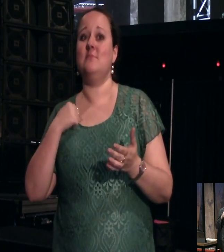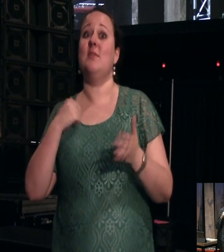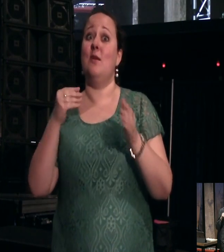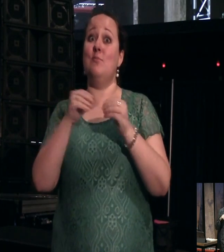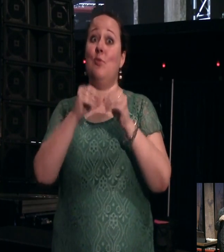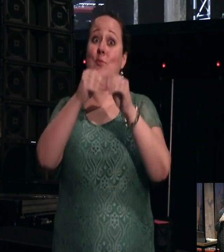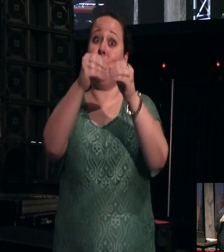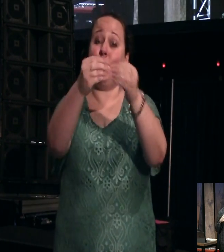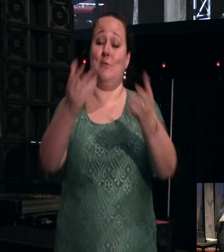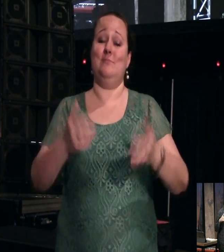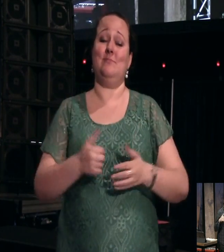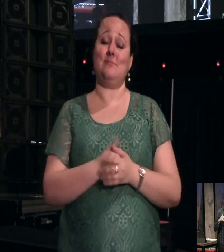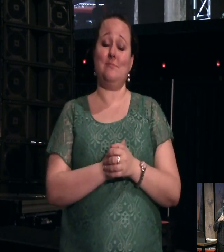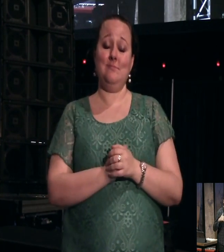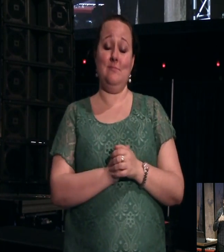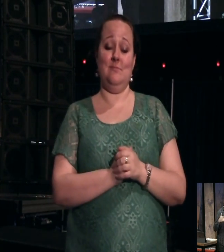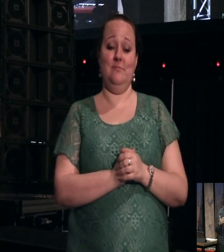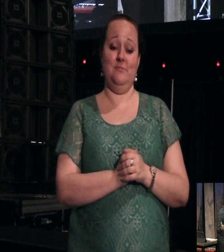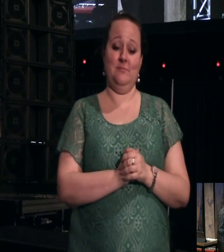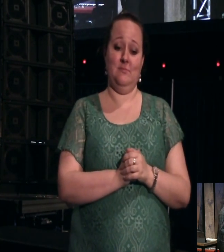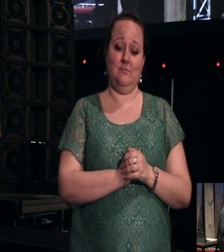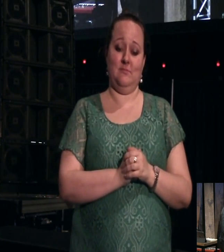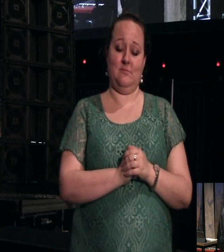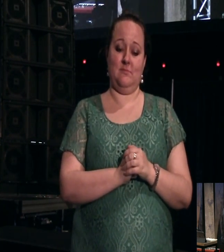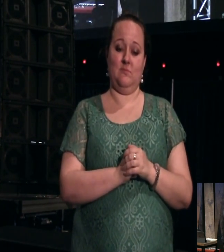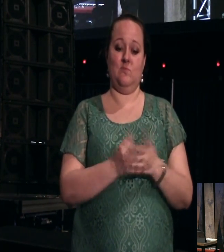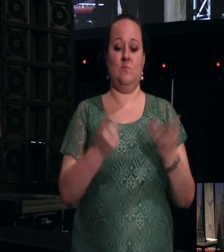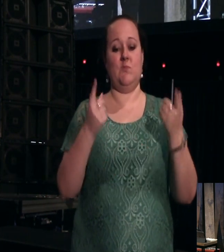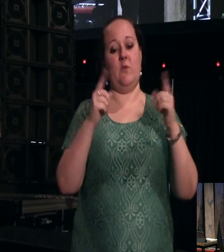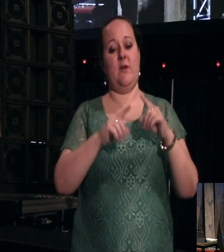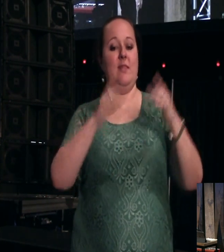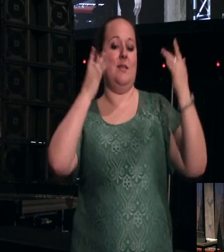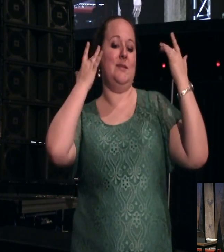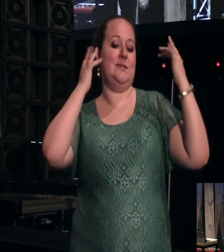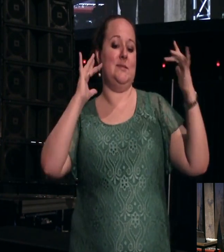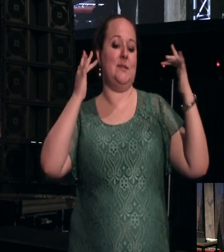You have to ask, what? More and more.